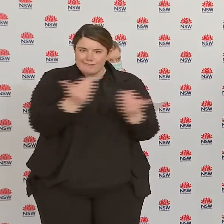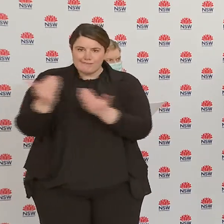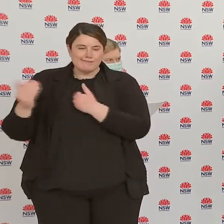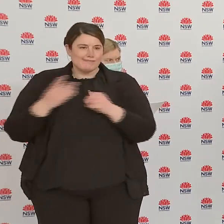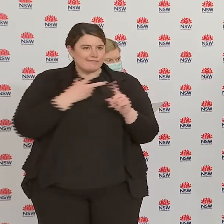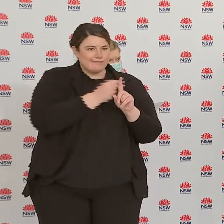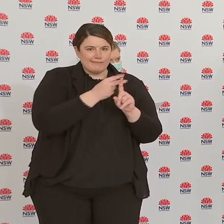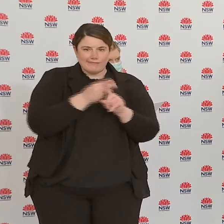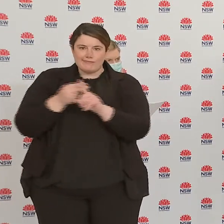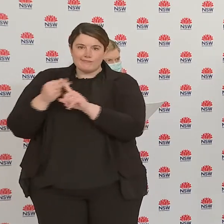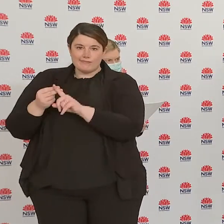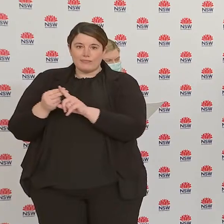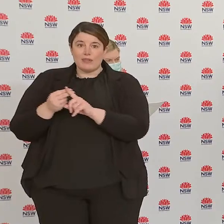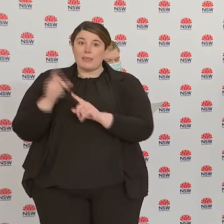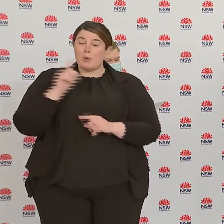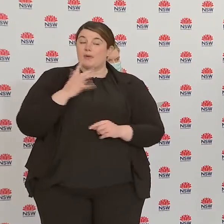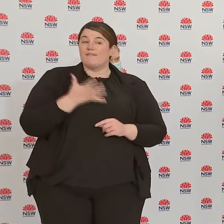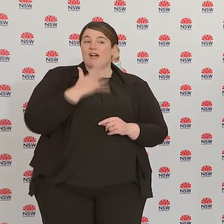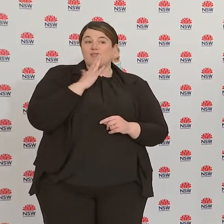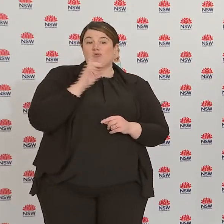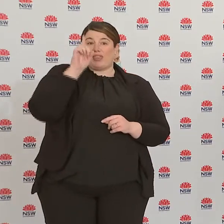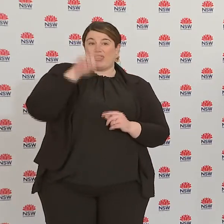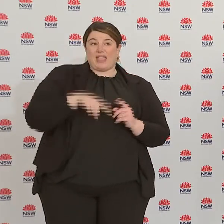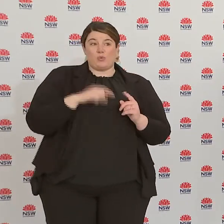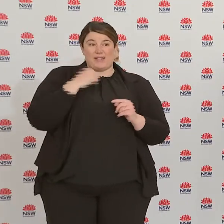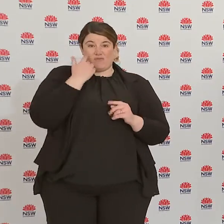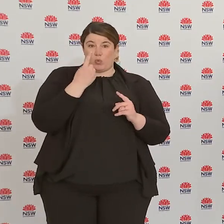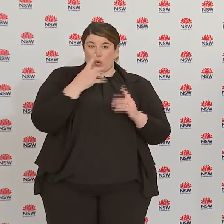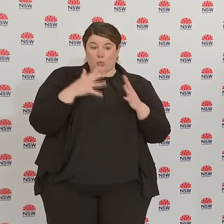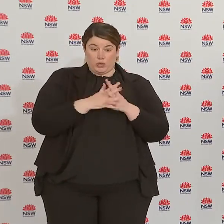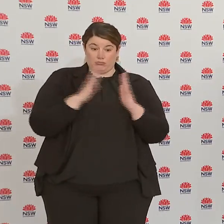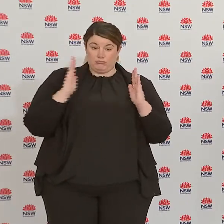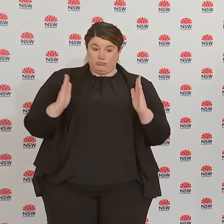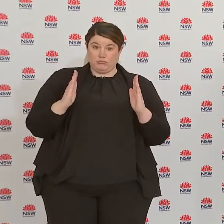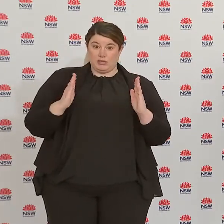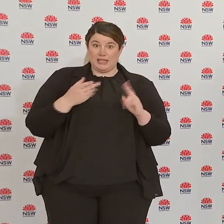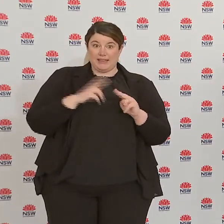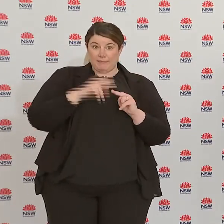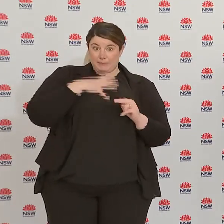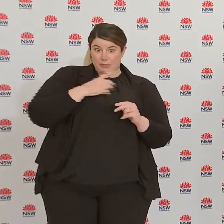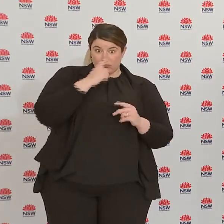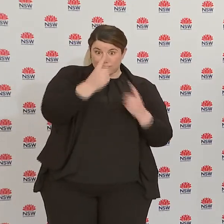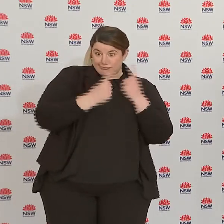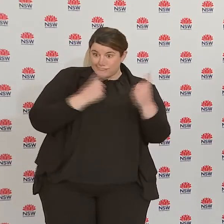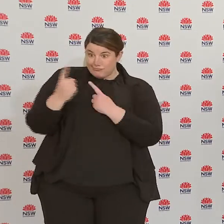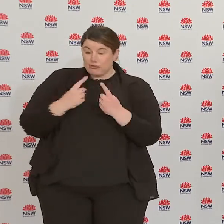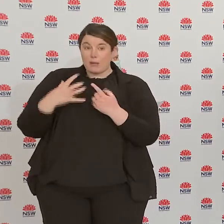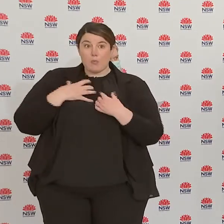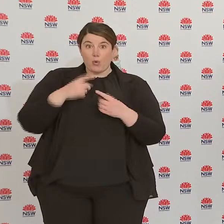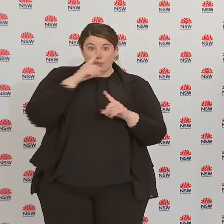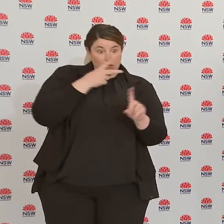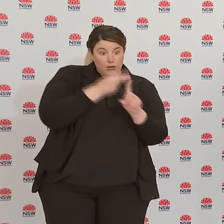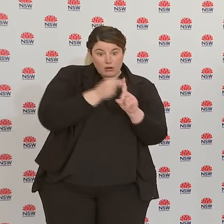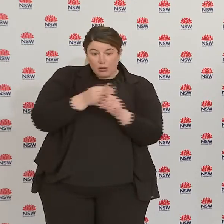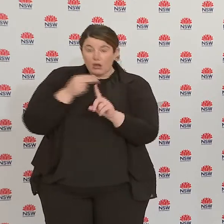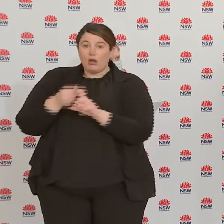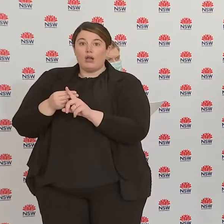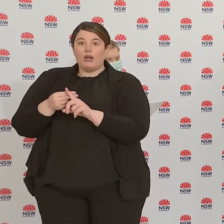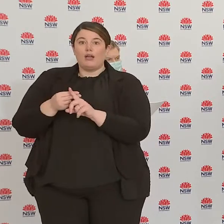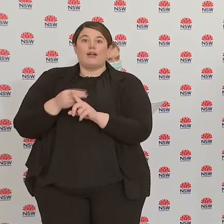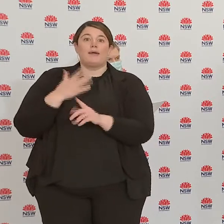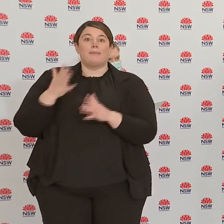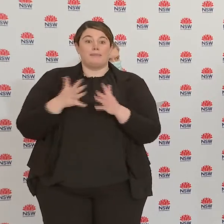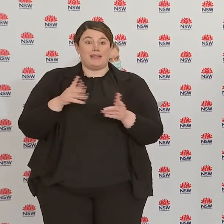We're doing about 500,000 a week. And anything above that is a bonus. It means if more people come forward, if more people get vaccinated, we get out of